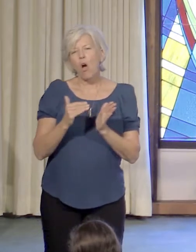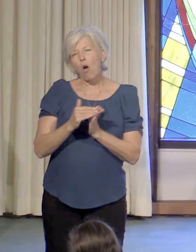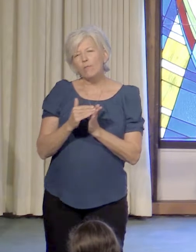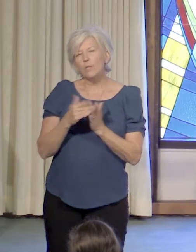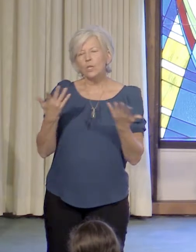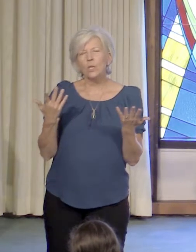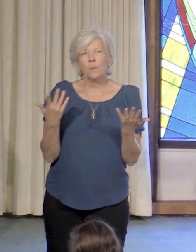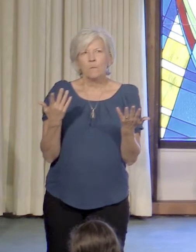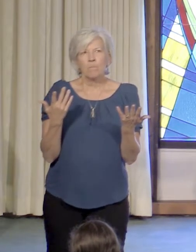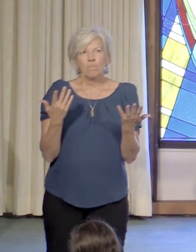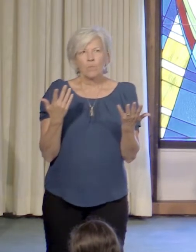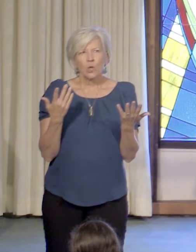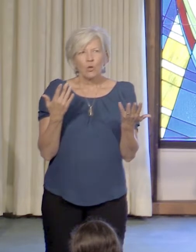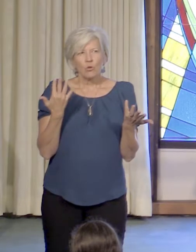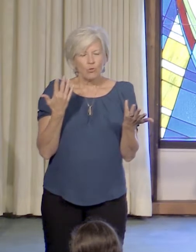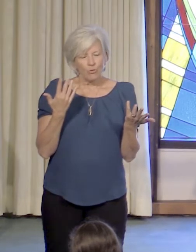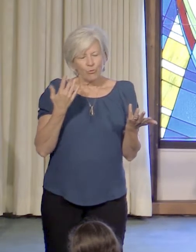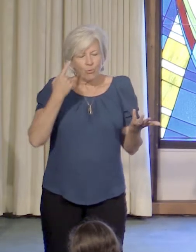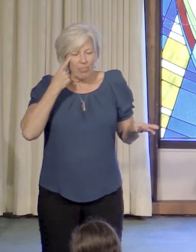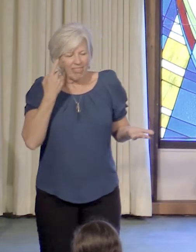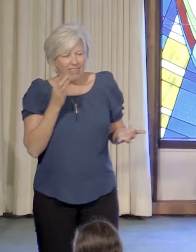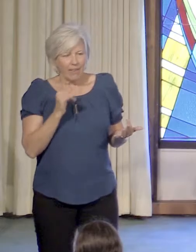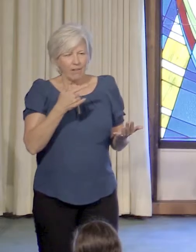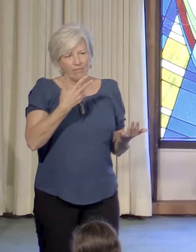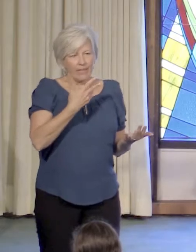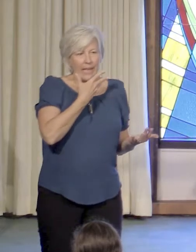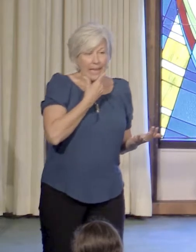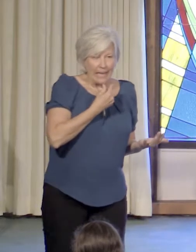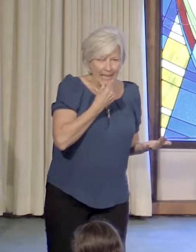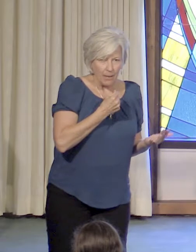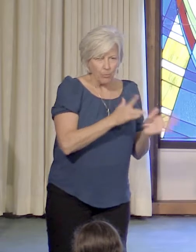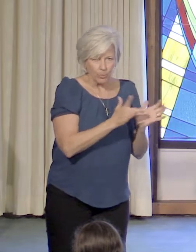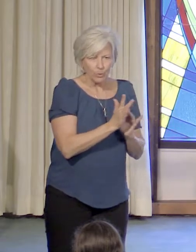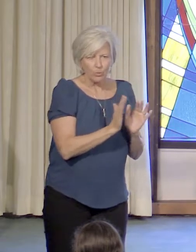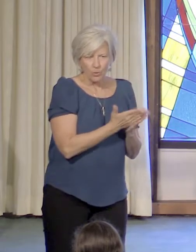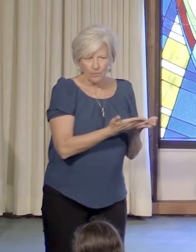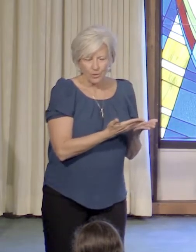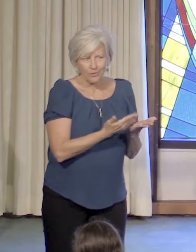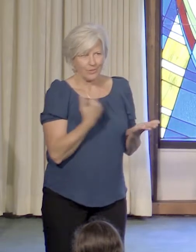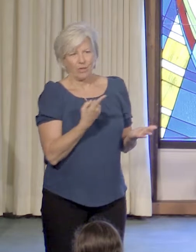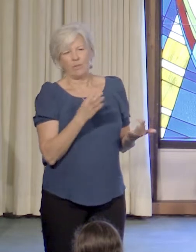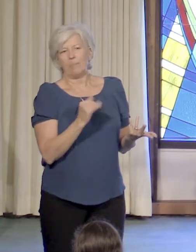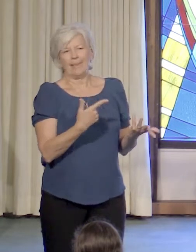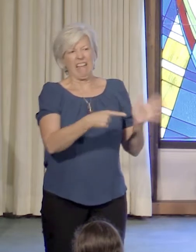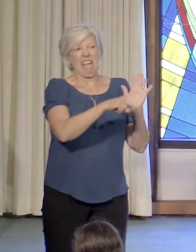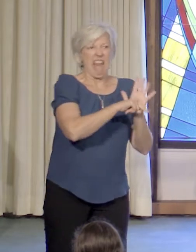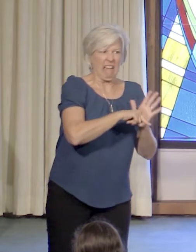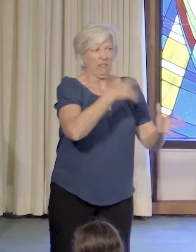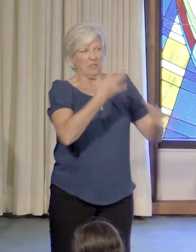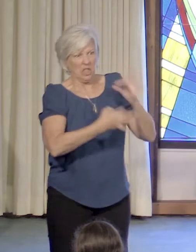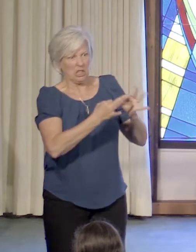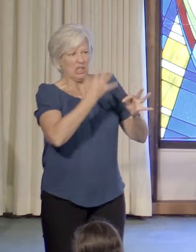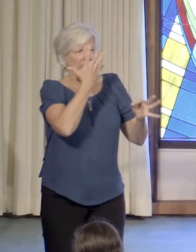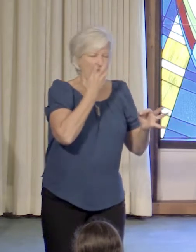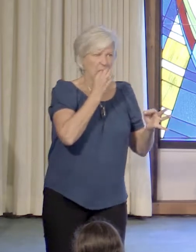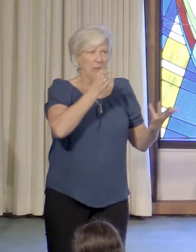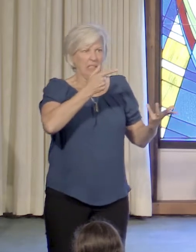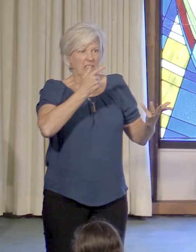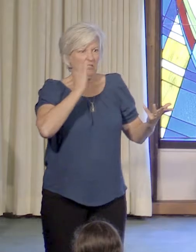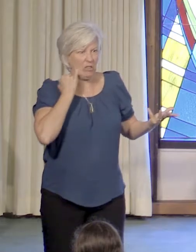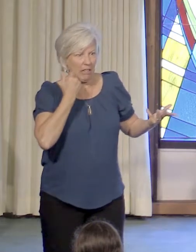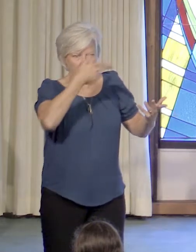of the Hebrew scriptures as being, you know, really nothing but negative, judgmental God, angry God, jealous